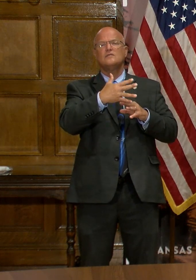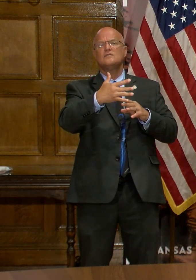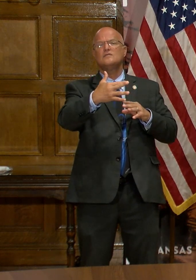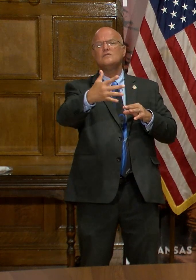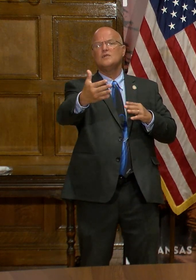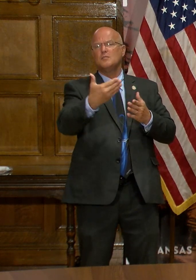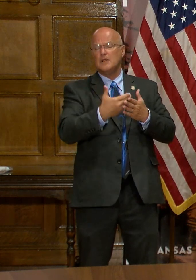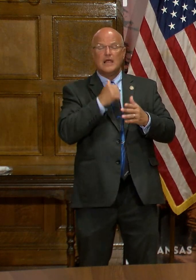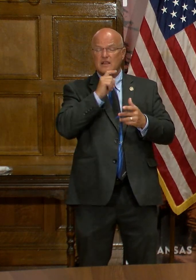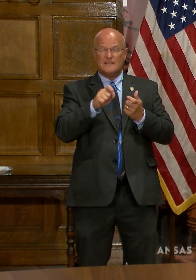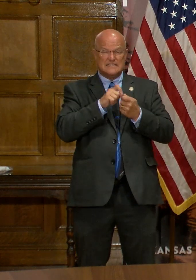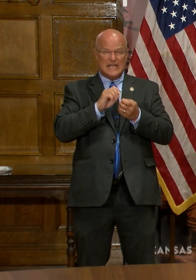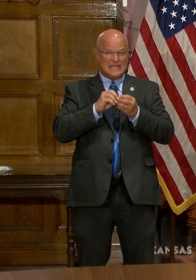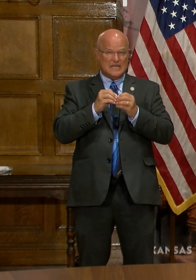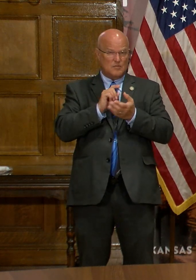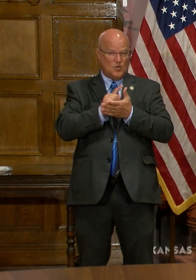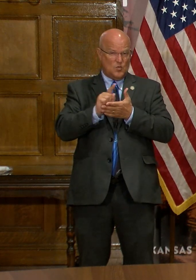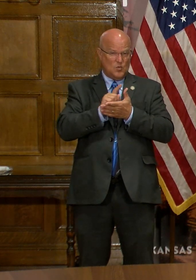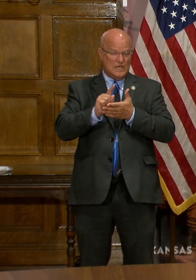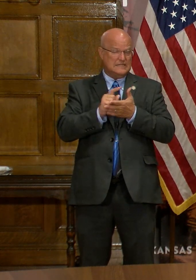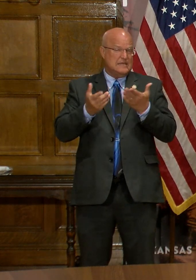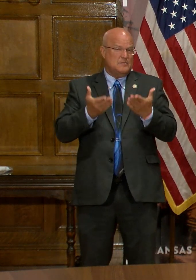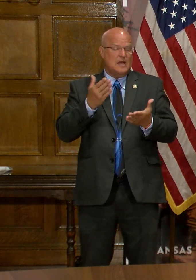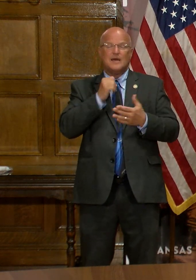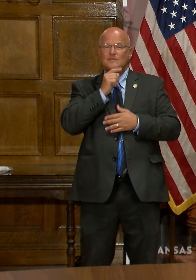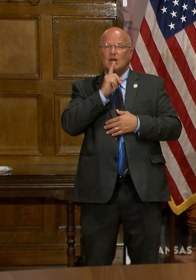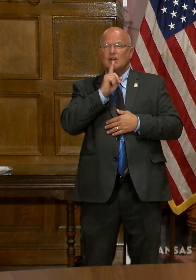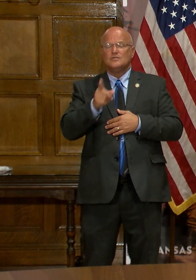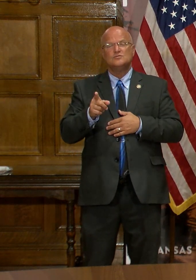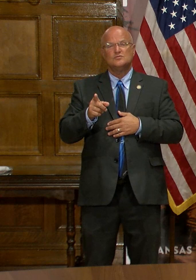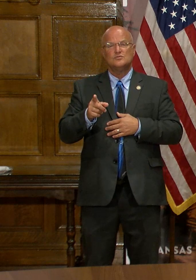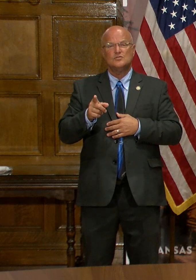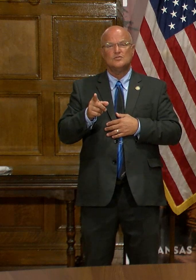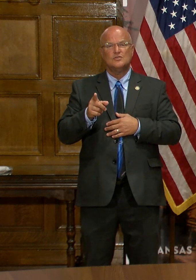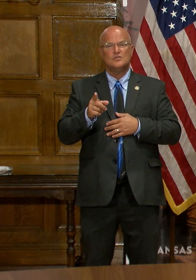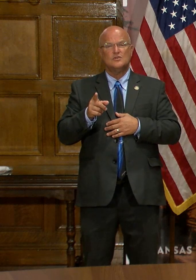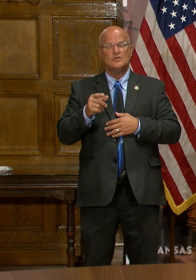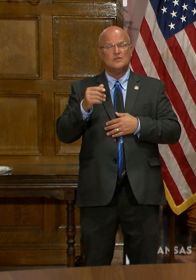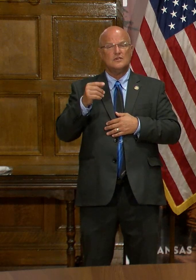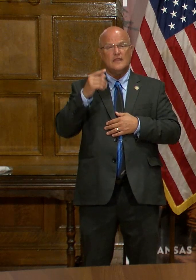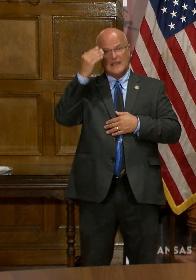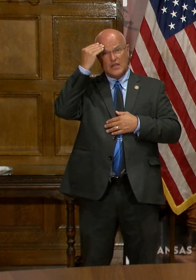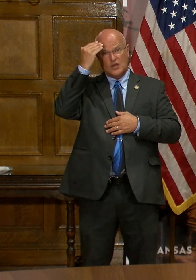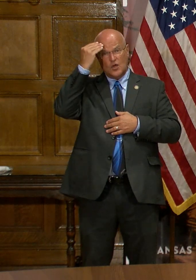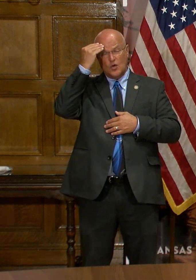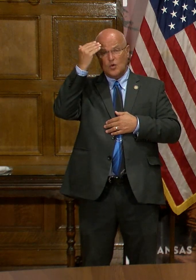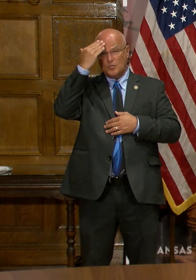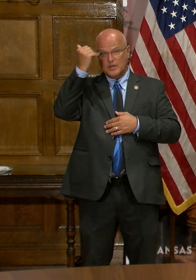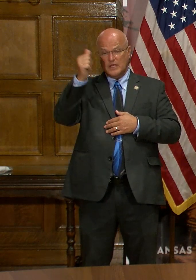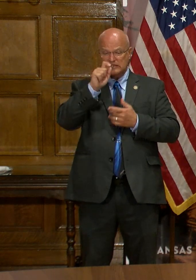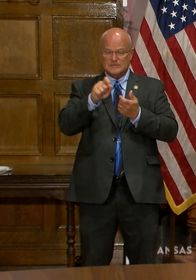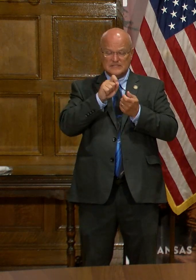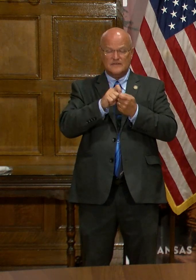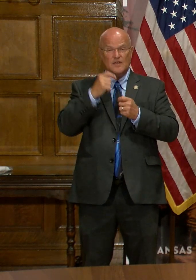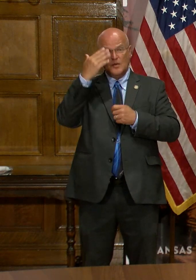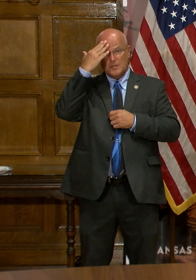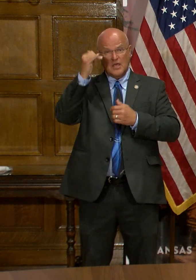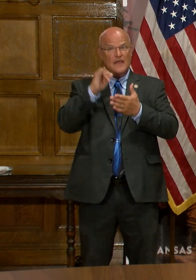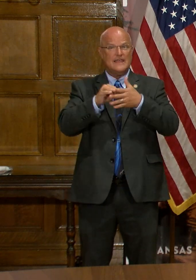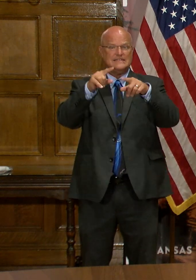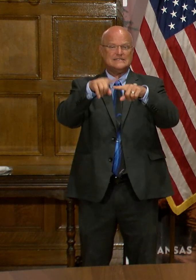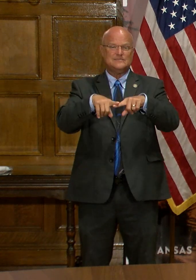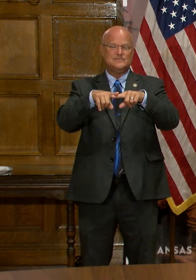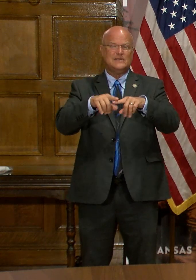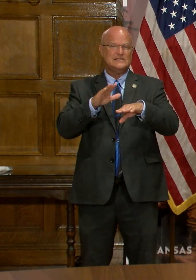I do not have the exact number of weeks that it might. I'm not sure they know specifically, because that